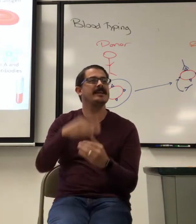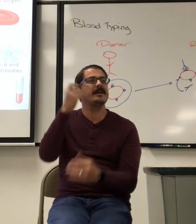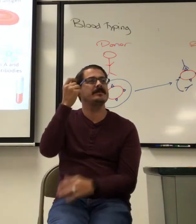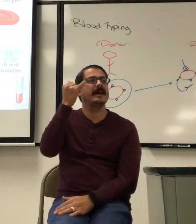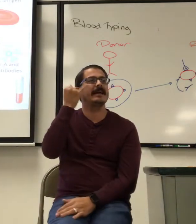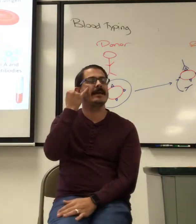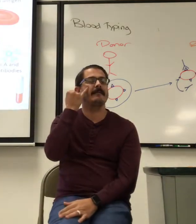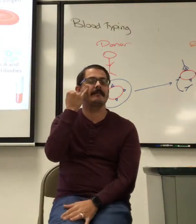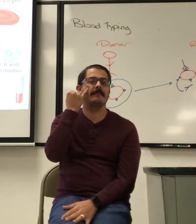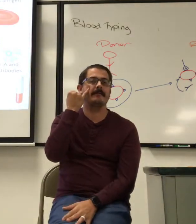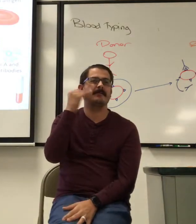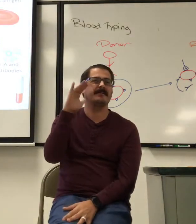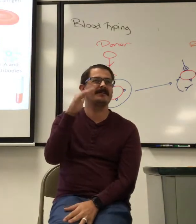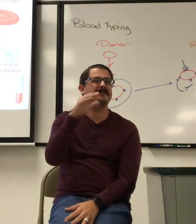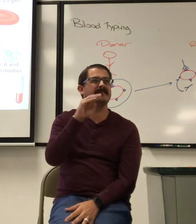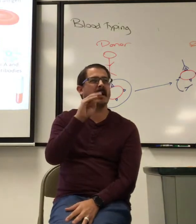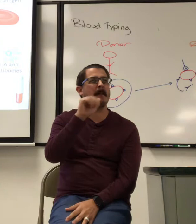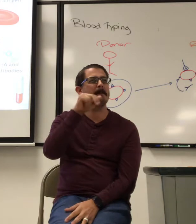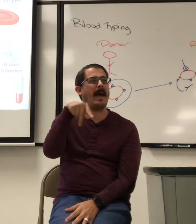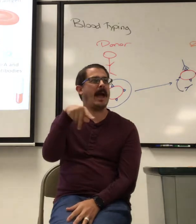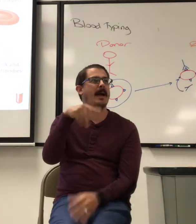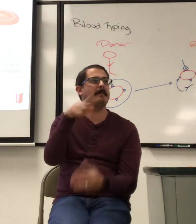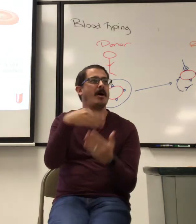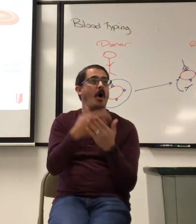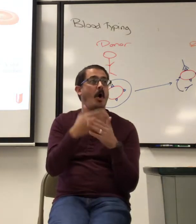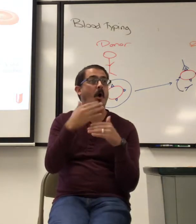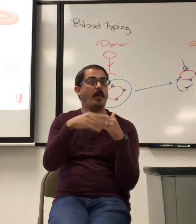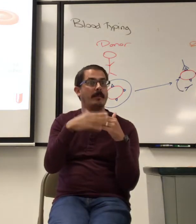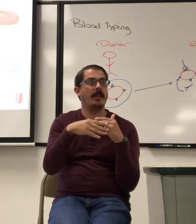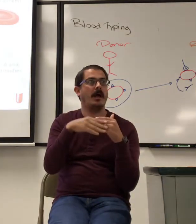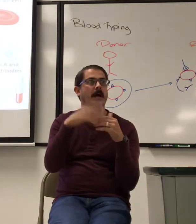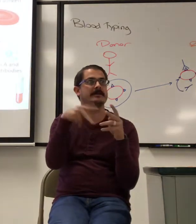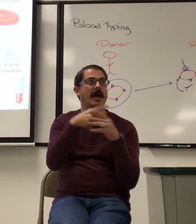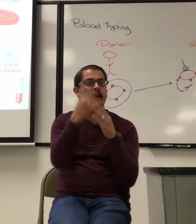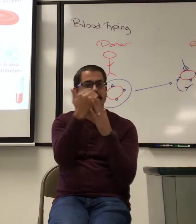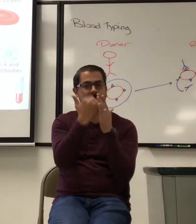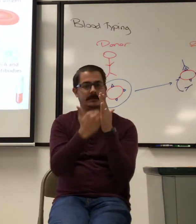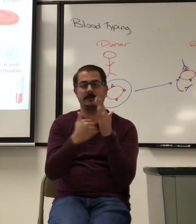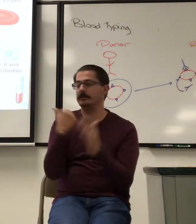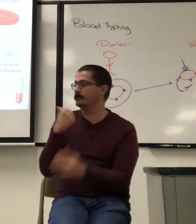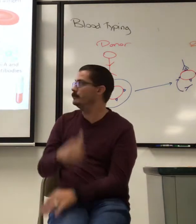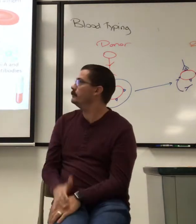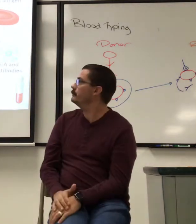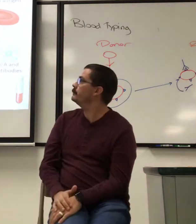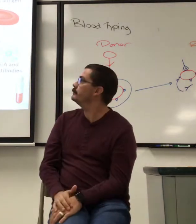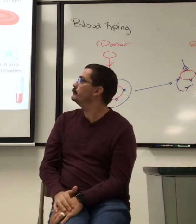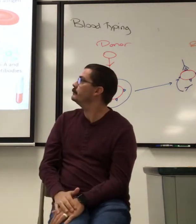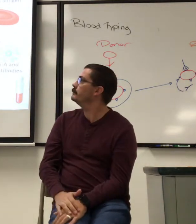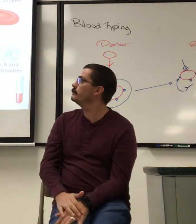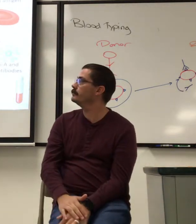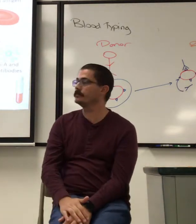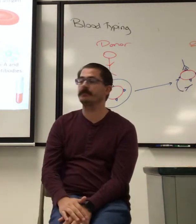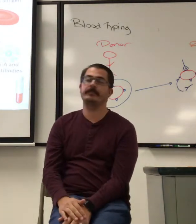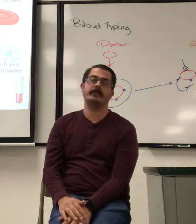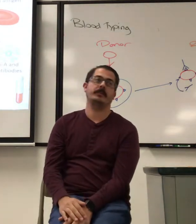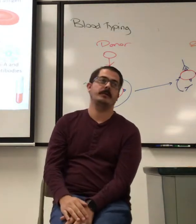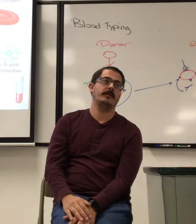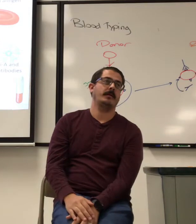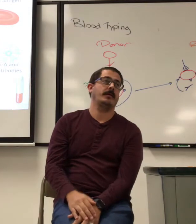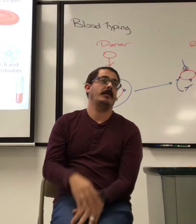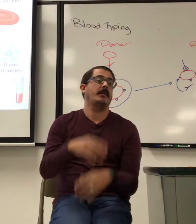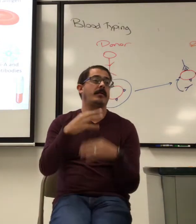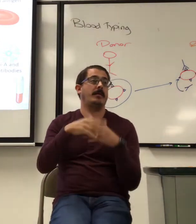of like map out all the blood types. All the blood types are based upon 3